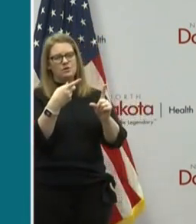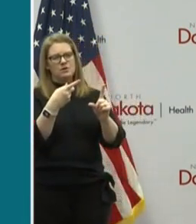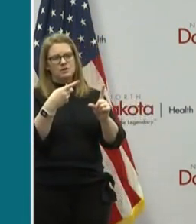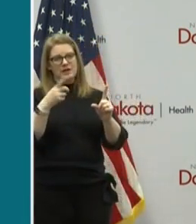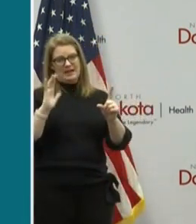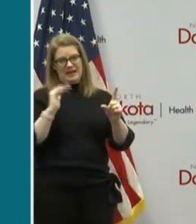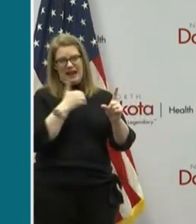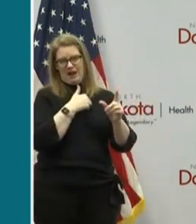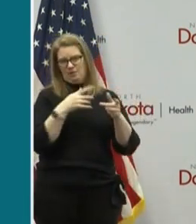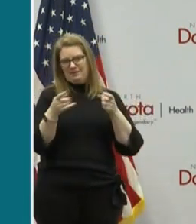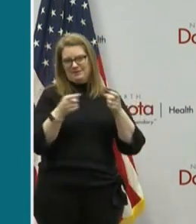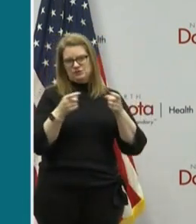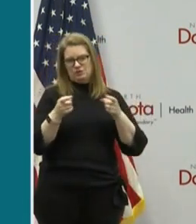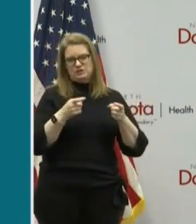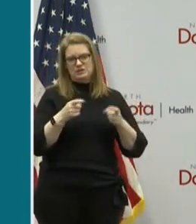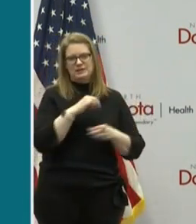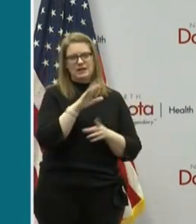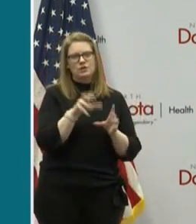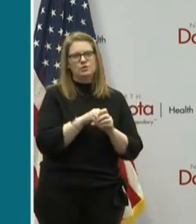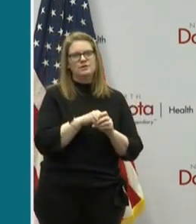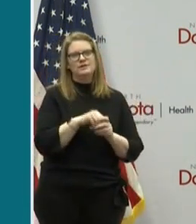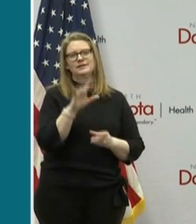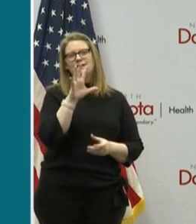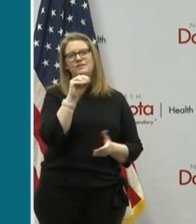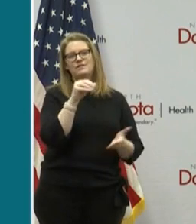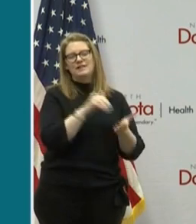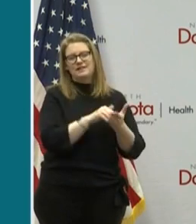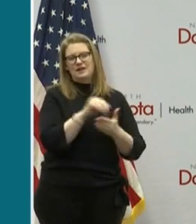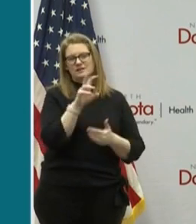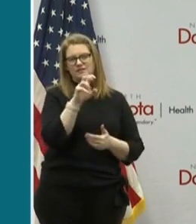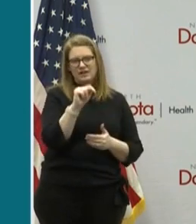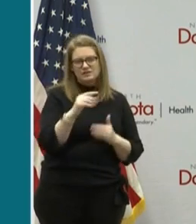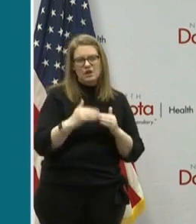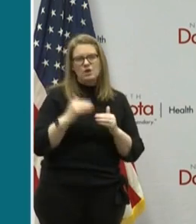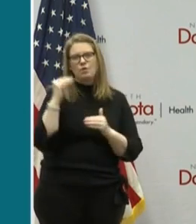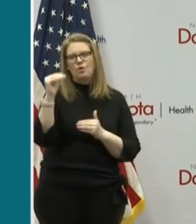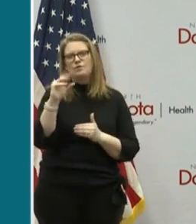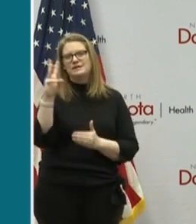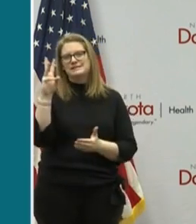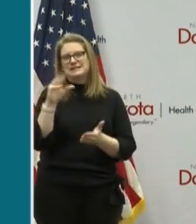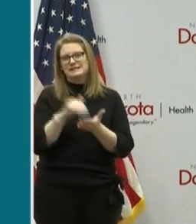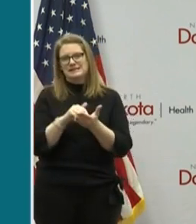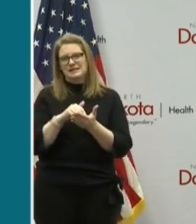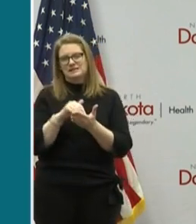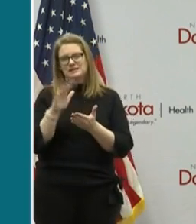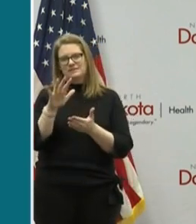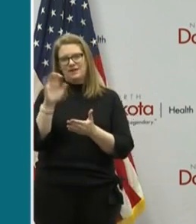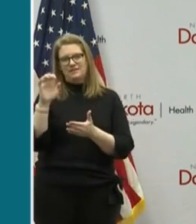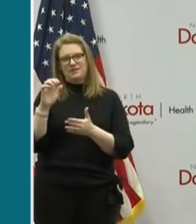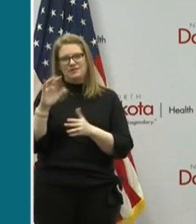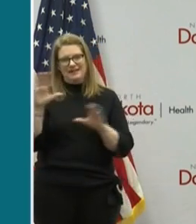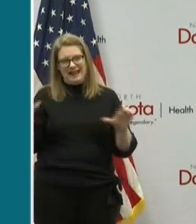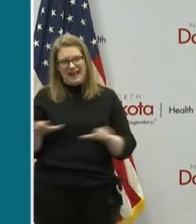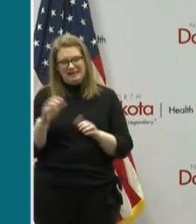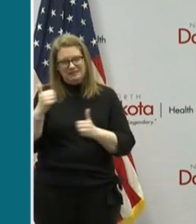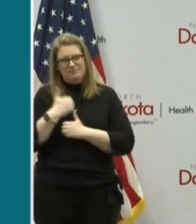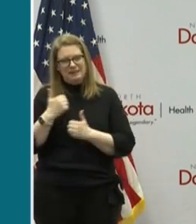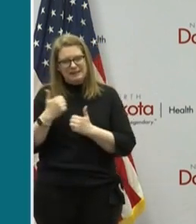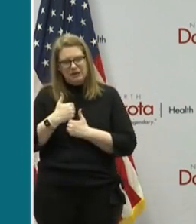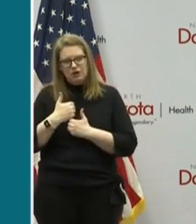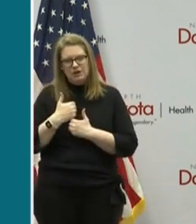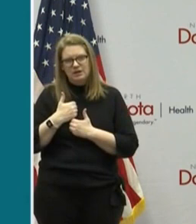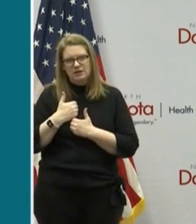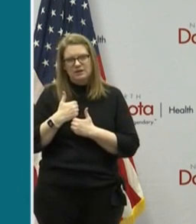our administration, including the 50,000 veterans and the over 6,500 active military that we have spread